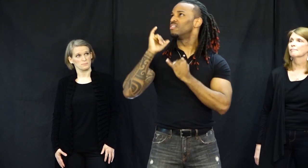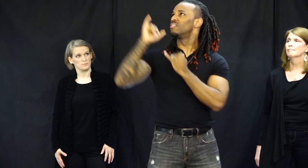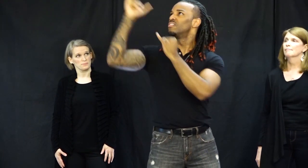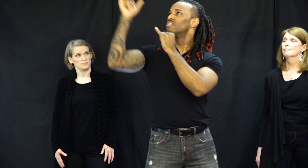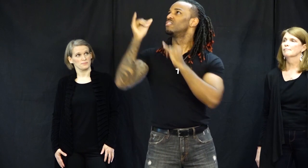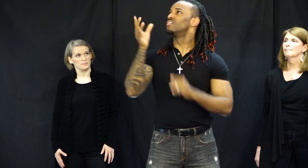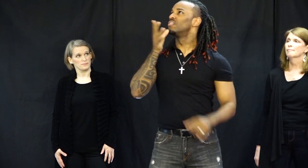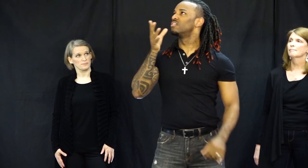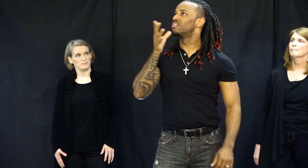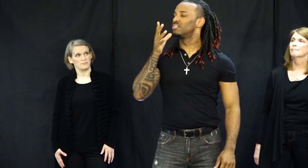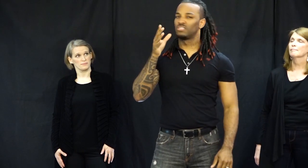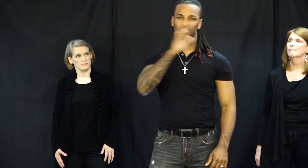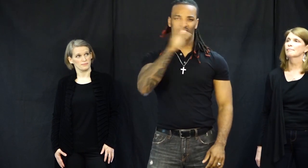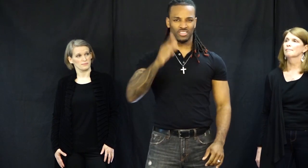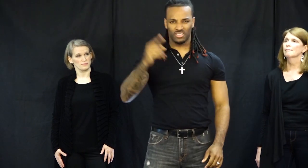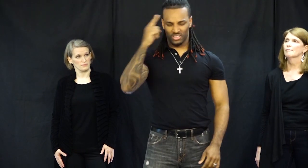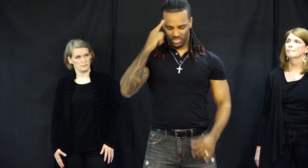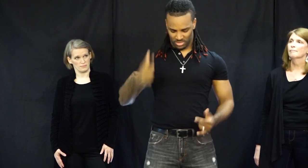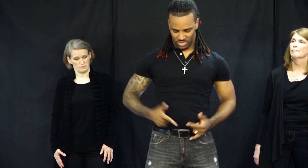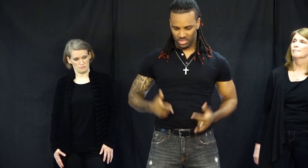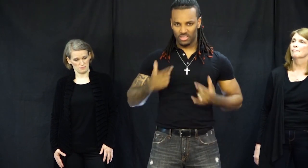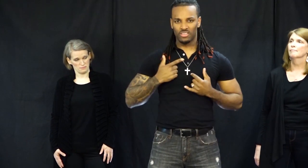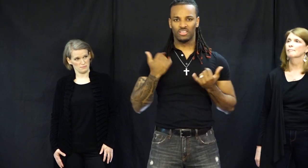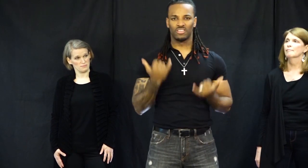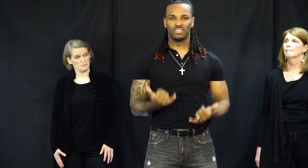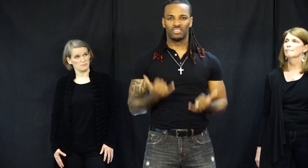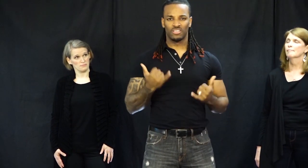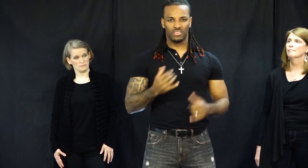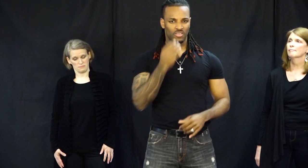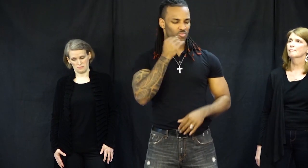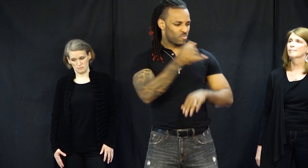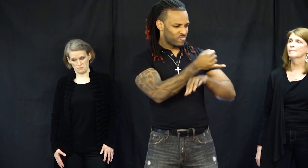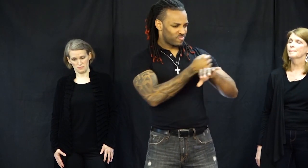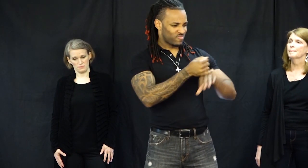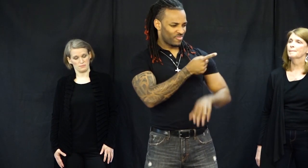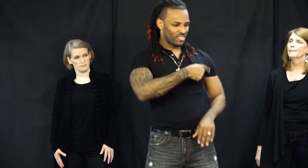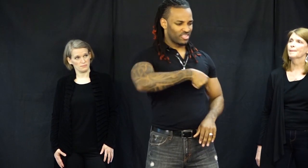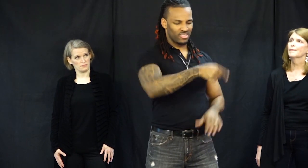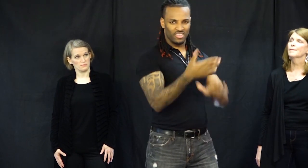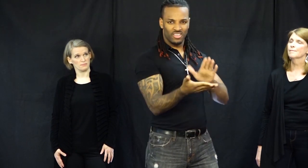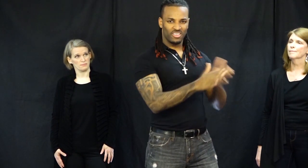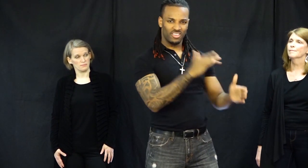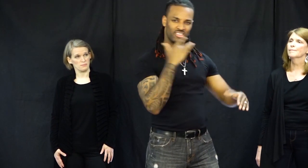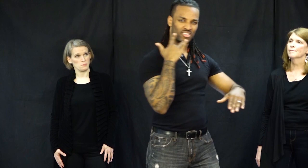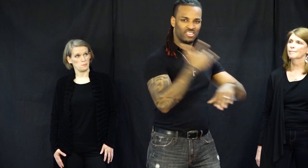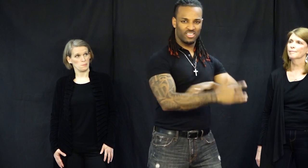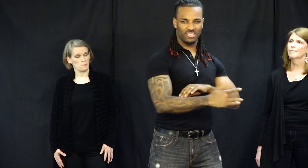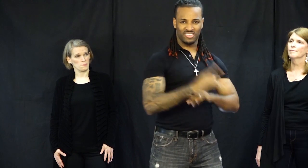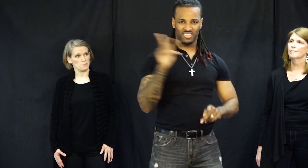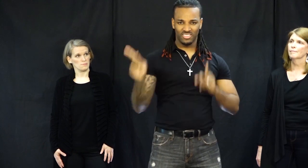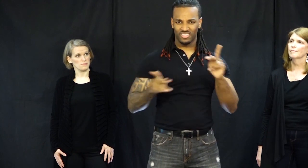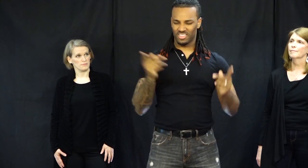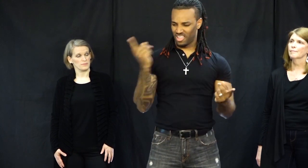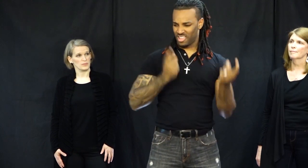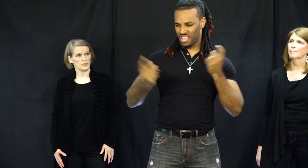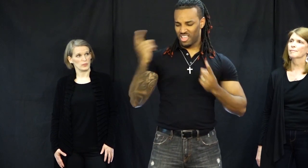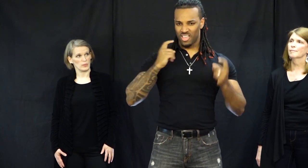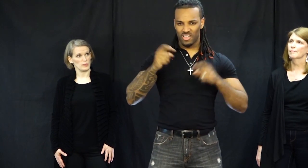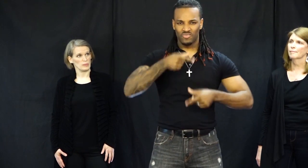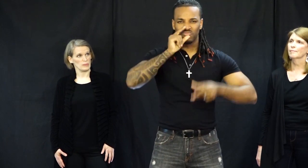like a beat without a melody? See, I never thought I'd live past 20. Where I come from, some get half as many. Ask anybody why we